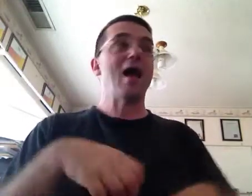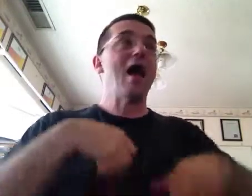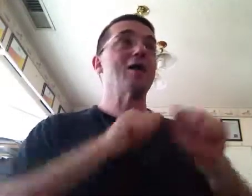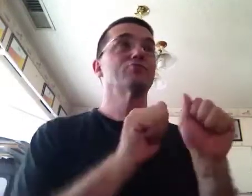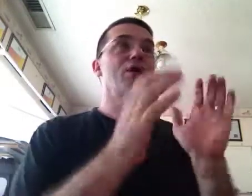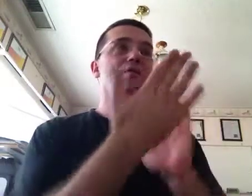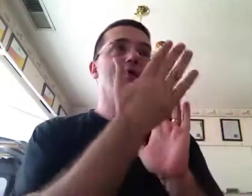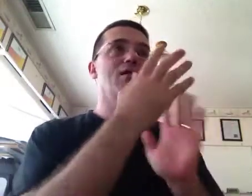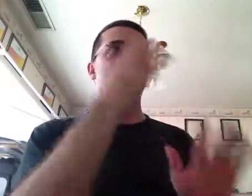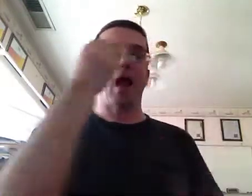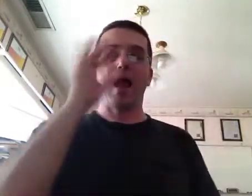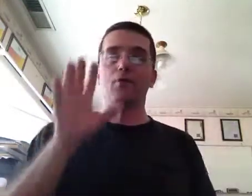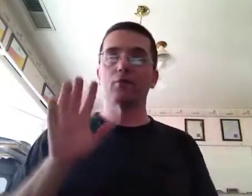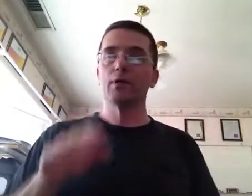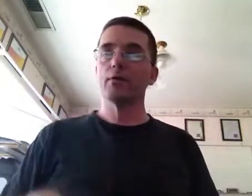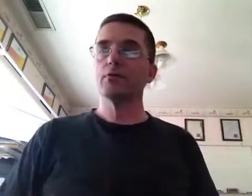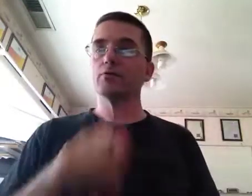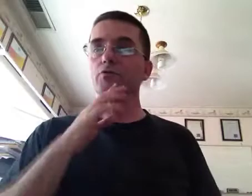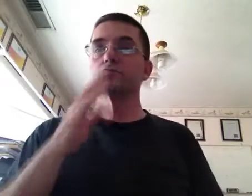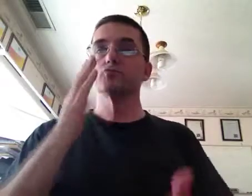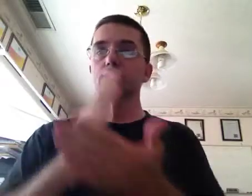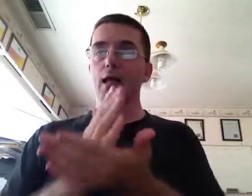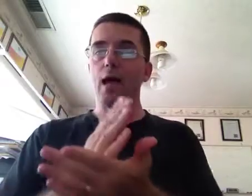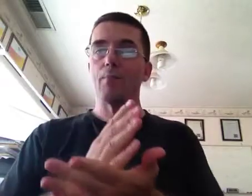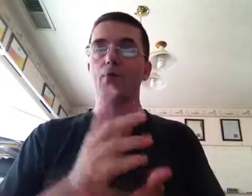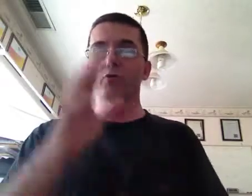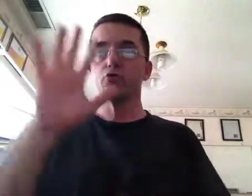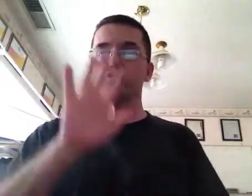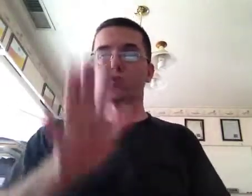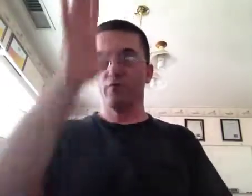father. I don't give a rip. Your father has boundary issues.